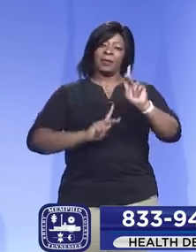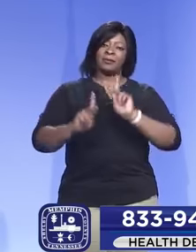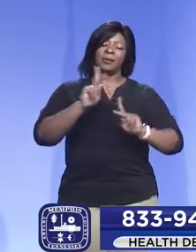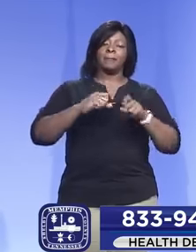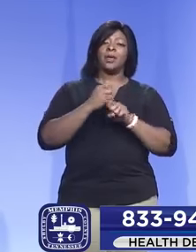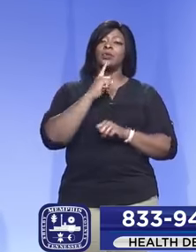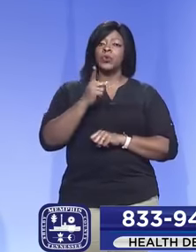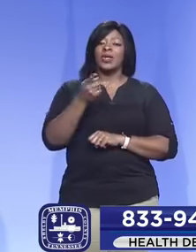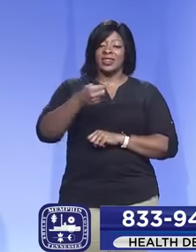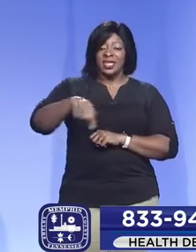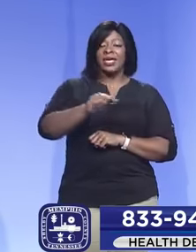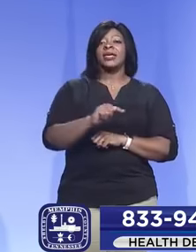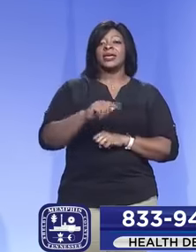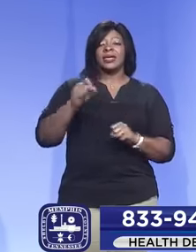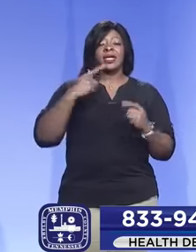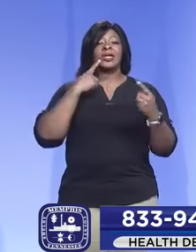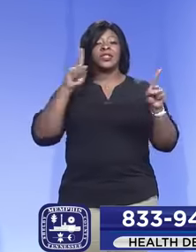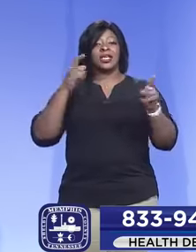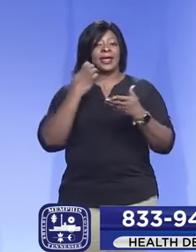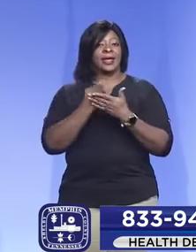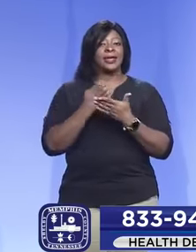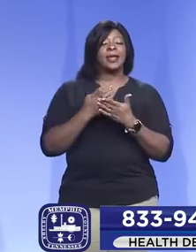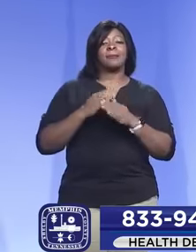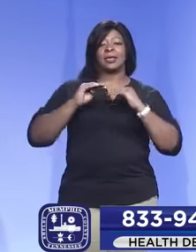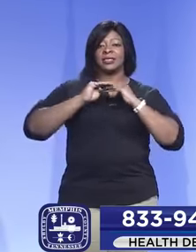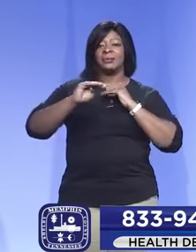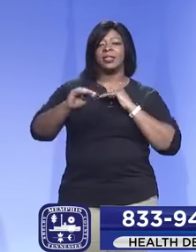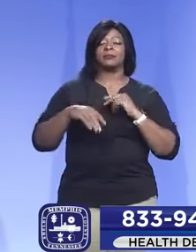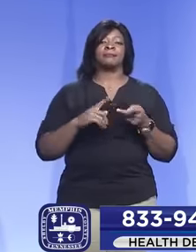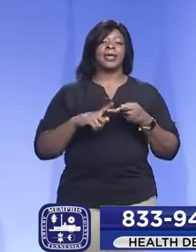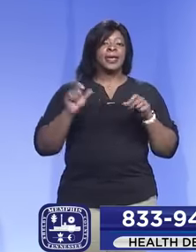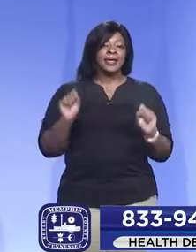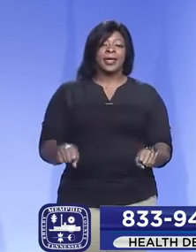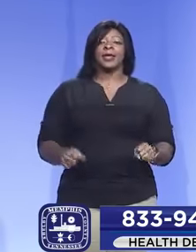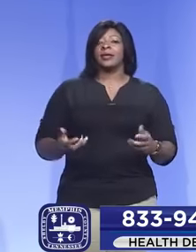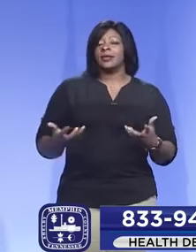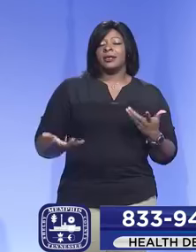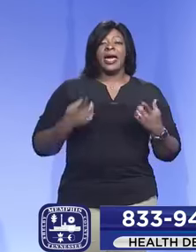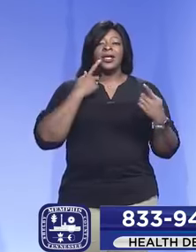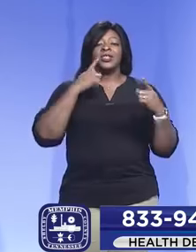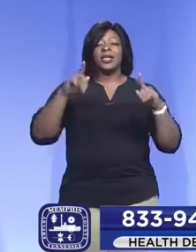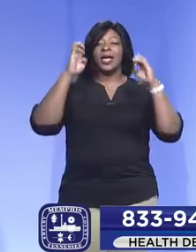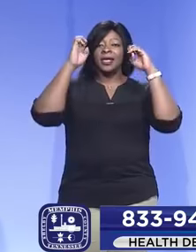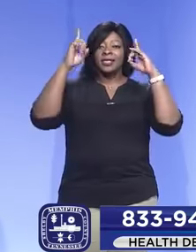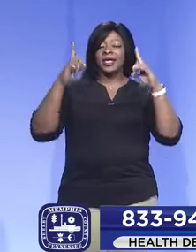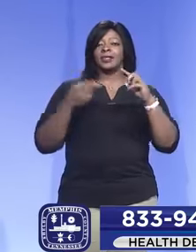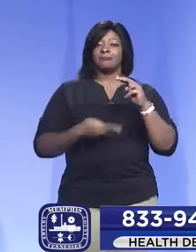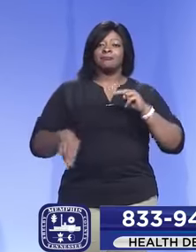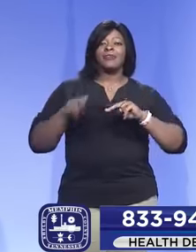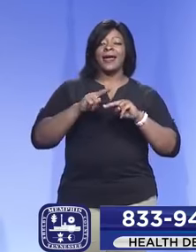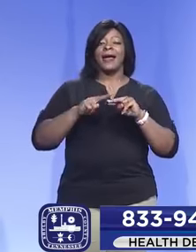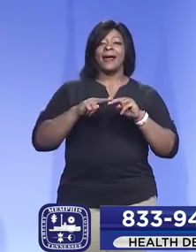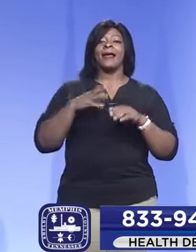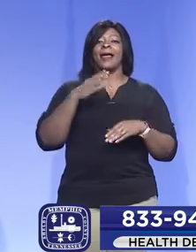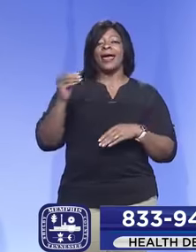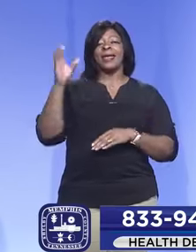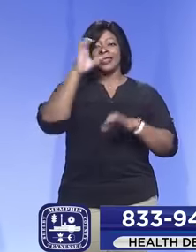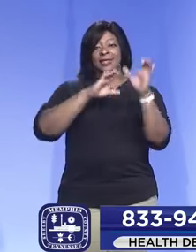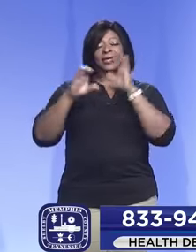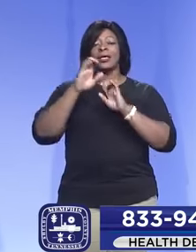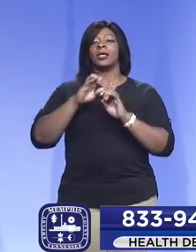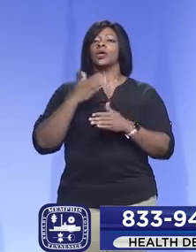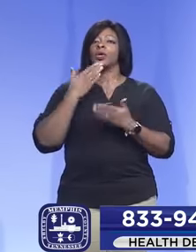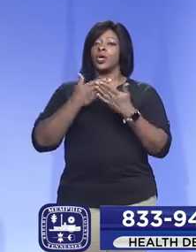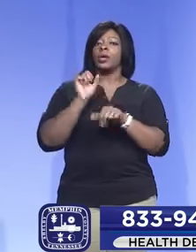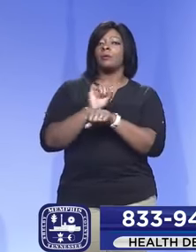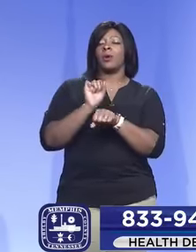to make sure that they achieve economic stability, they're able to achieve educational outcome and seek meaningful